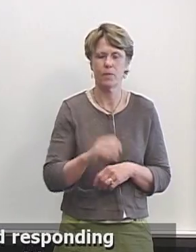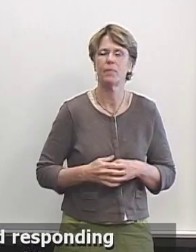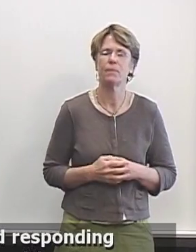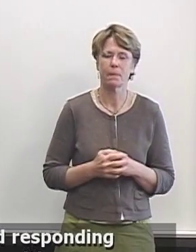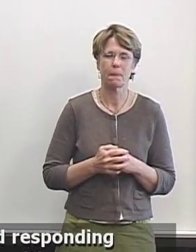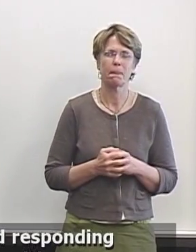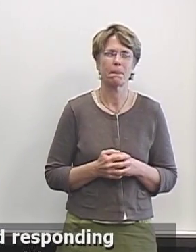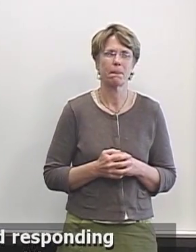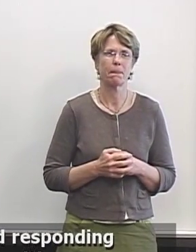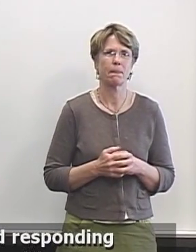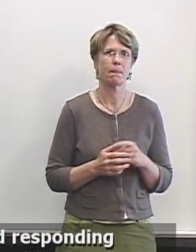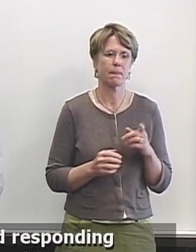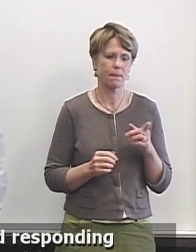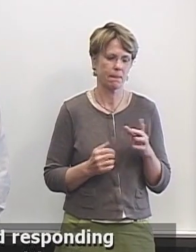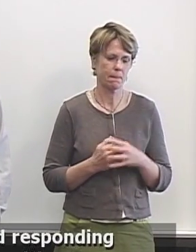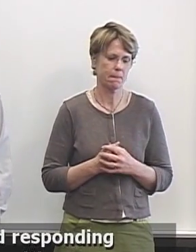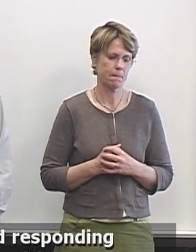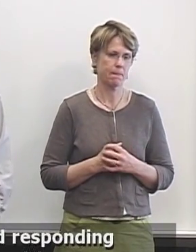He framed